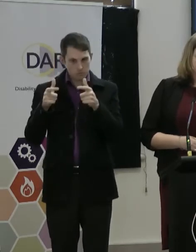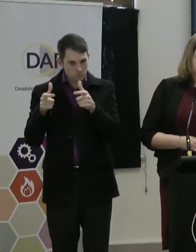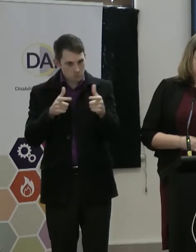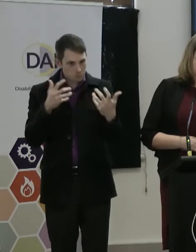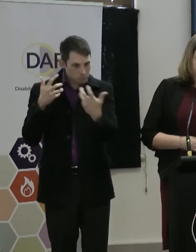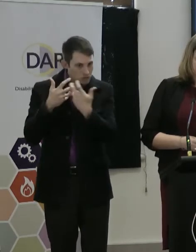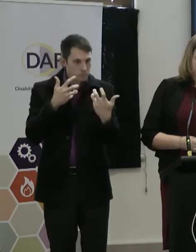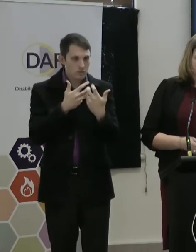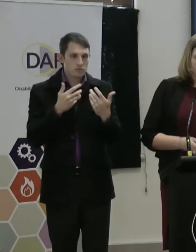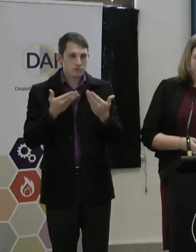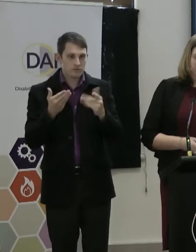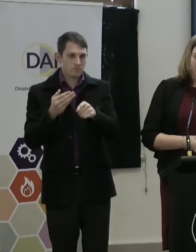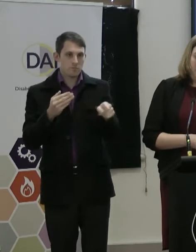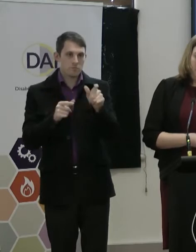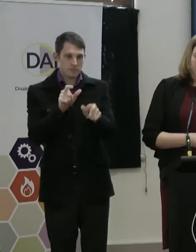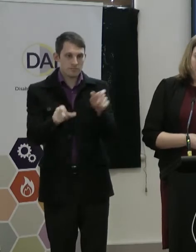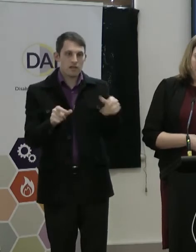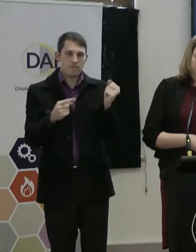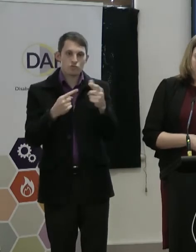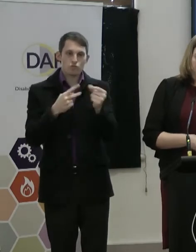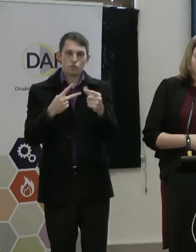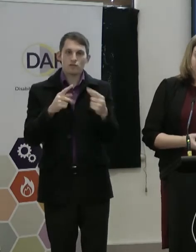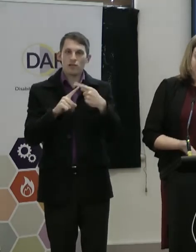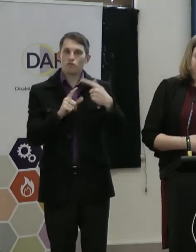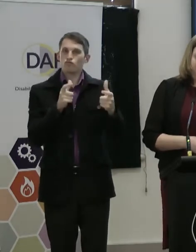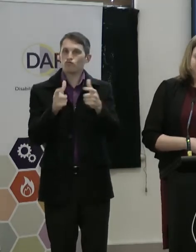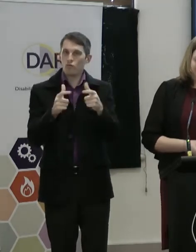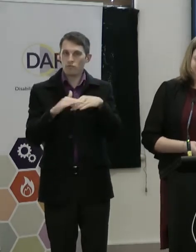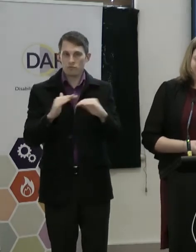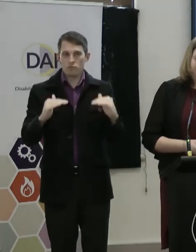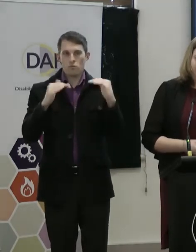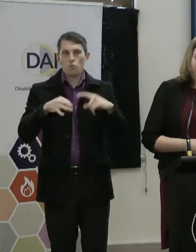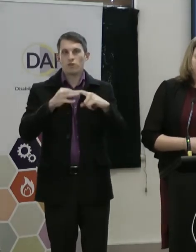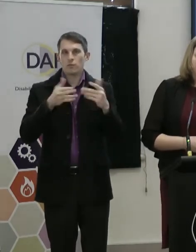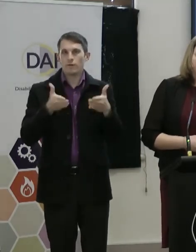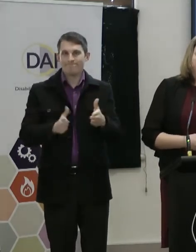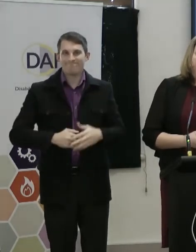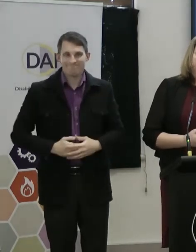and services delivered in a quality manner.